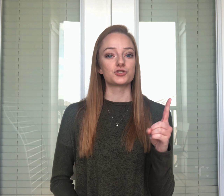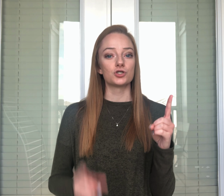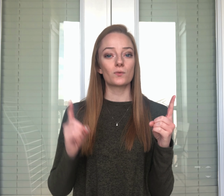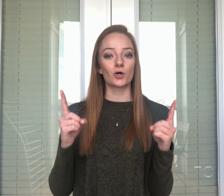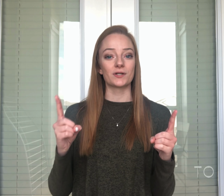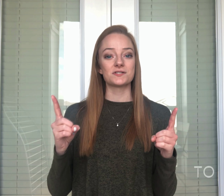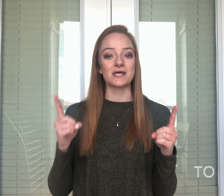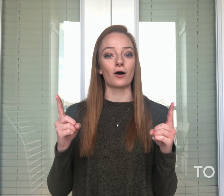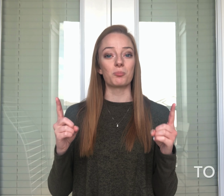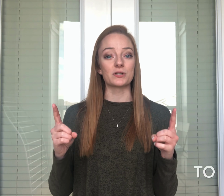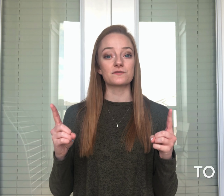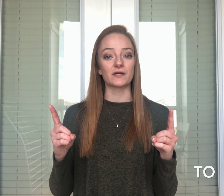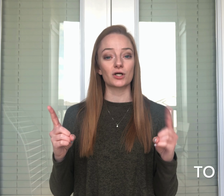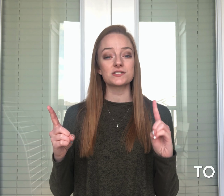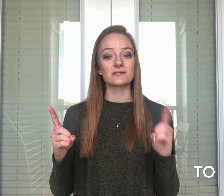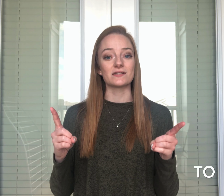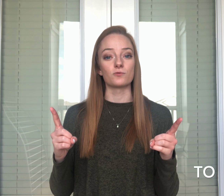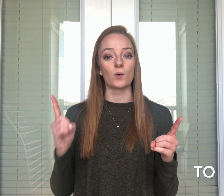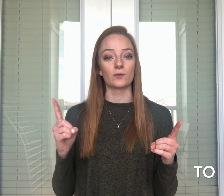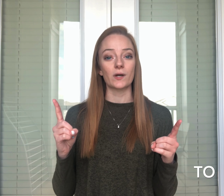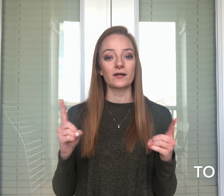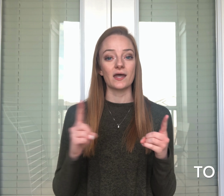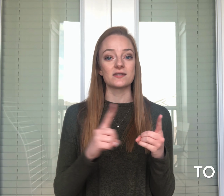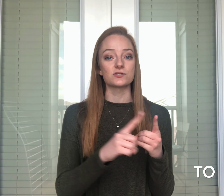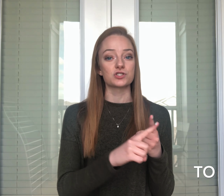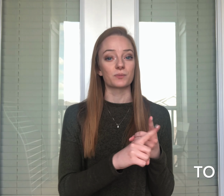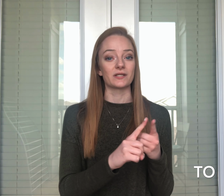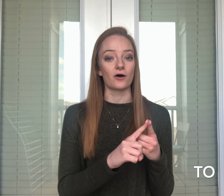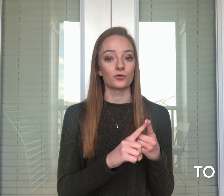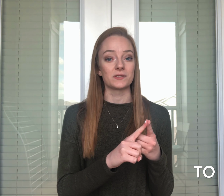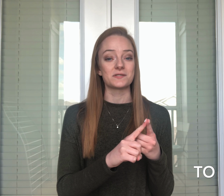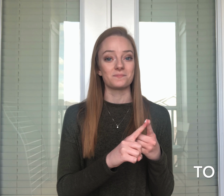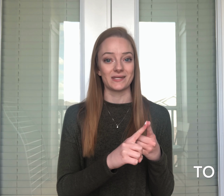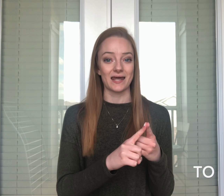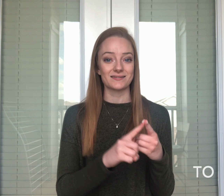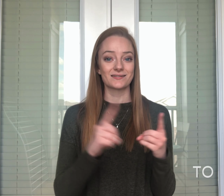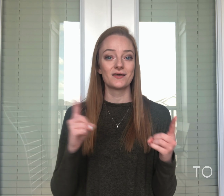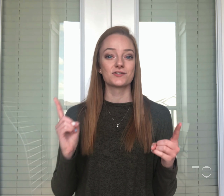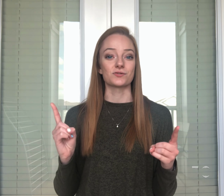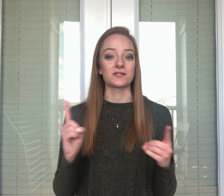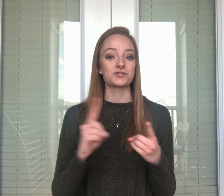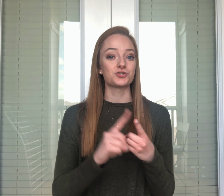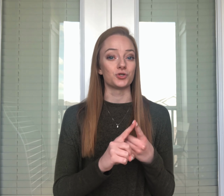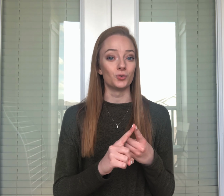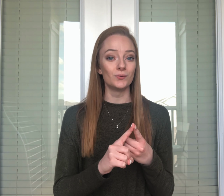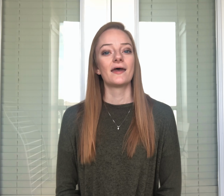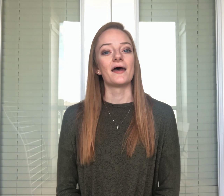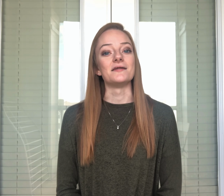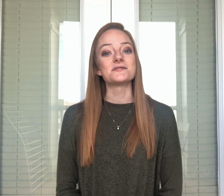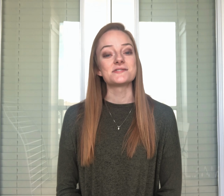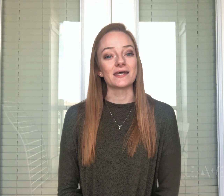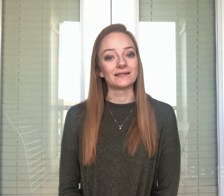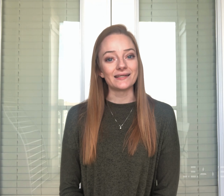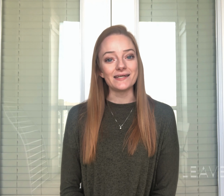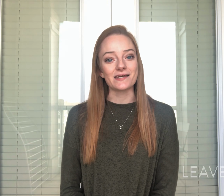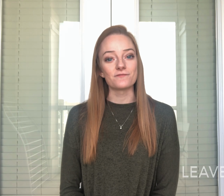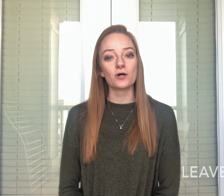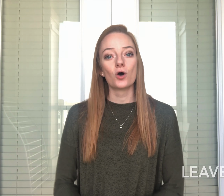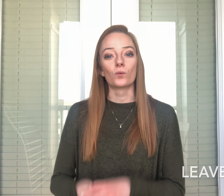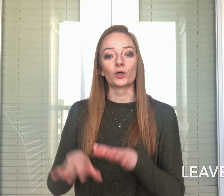two, we're going to take our pointer fingers and leave one where it is and just bring the other one to meet it. So that's two. And to say leave, leave, we're